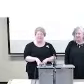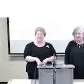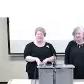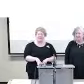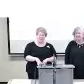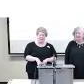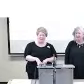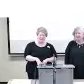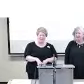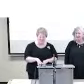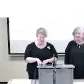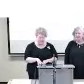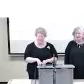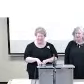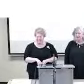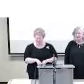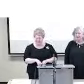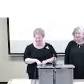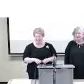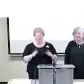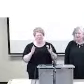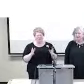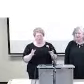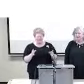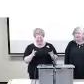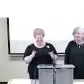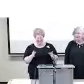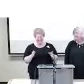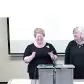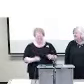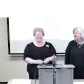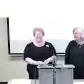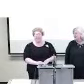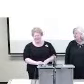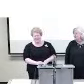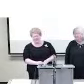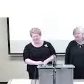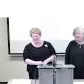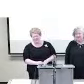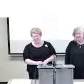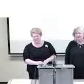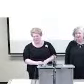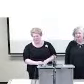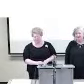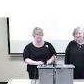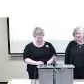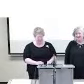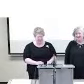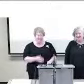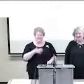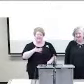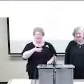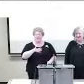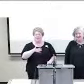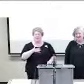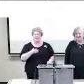weekly monthly semesterly yearly surely one of these will work for you so